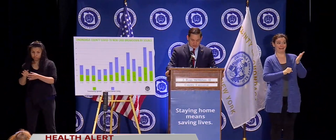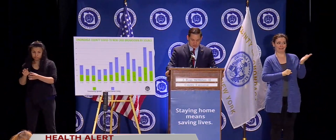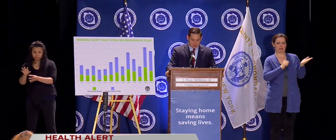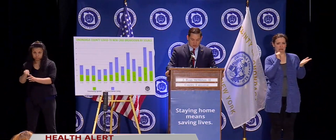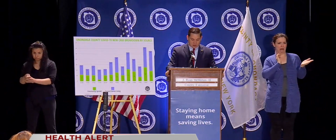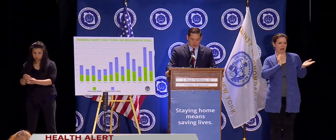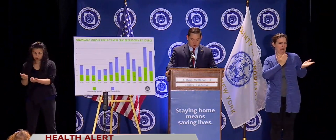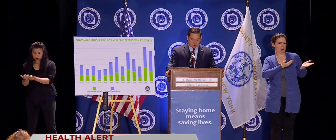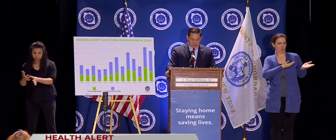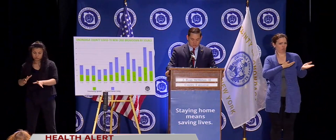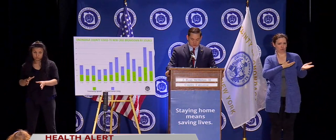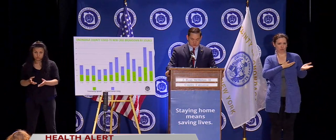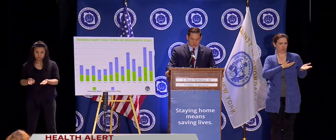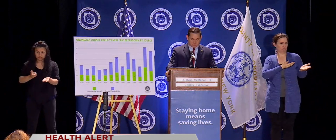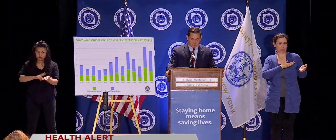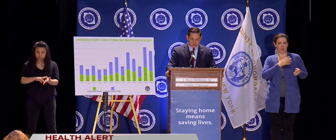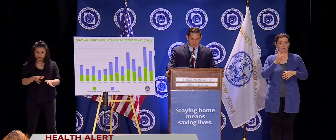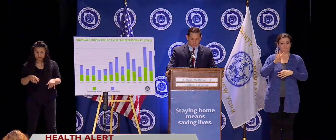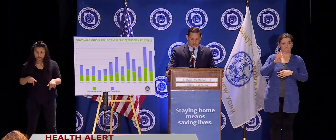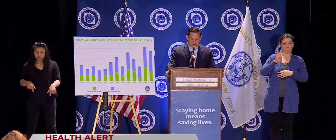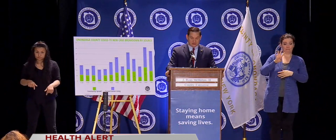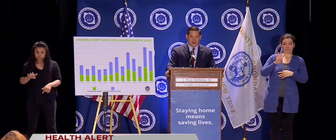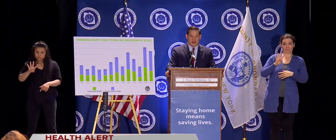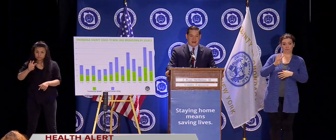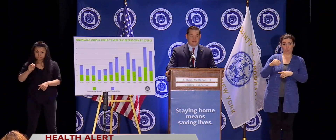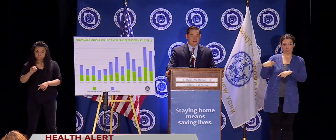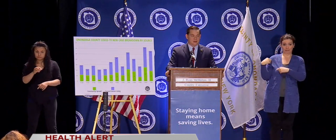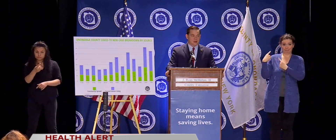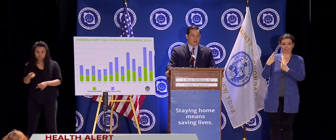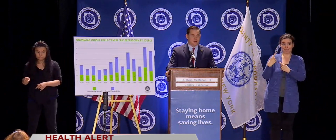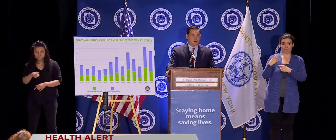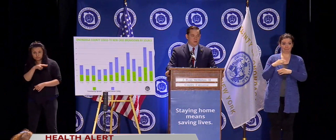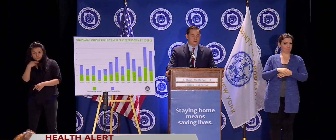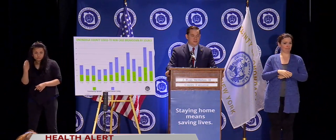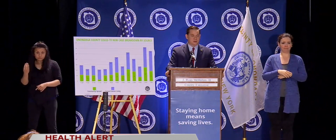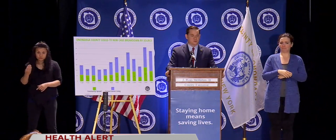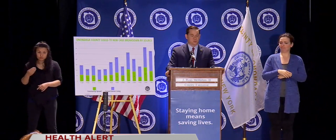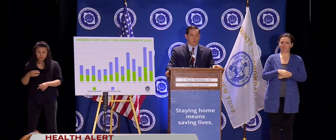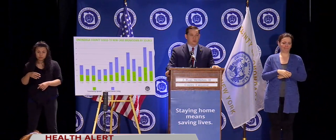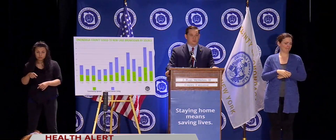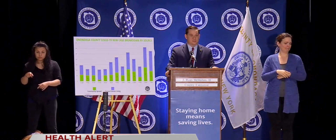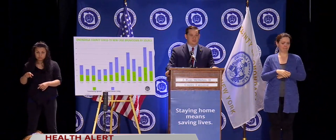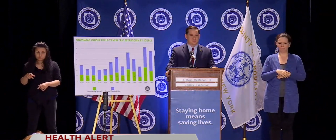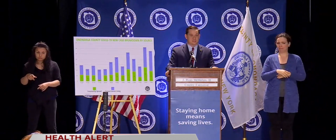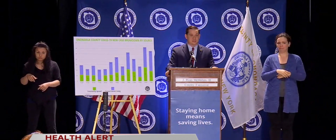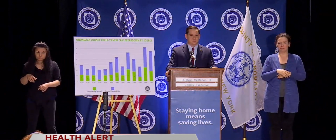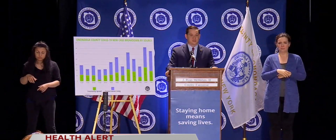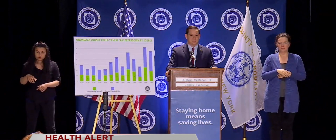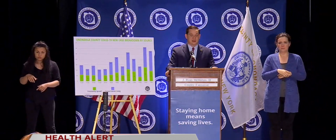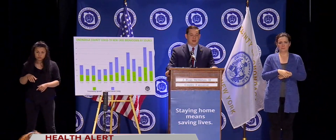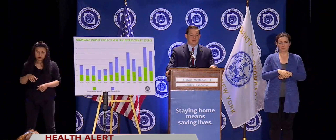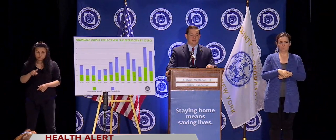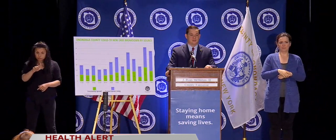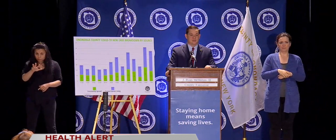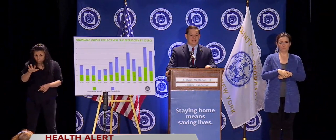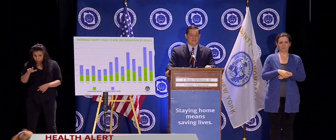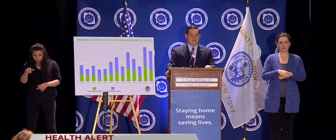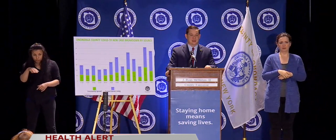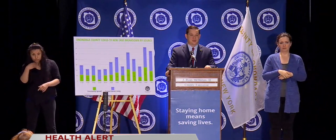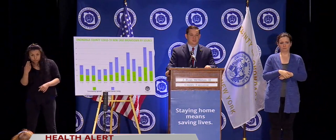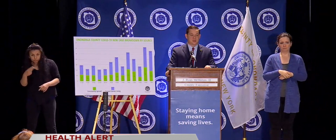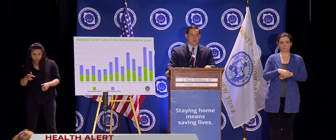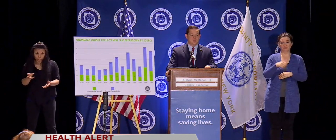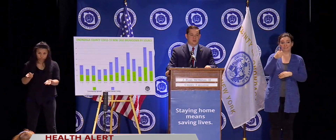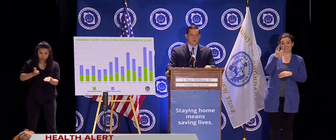today, but certainly it is our belief now they are not. Earlier today it was reported from 17 deaths in Onondaga County to